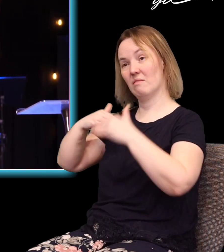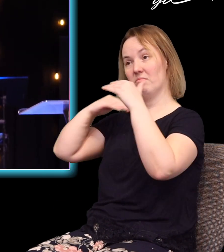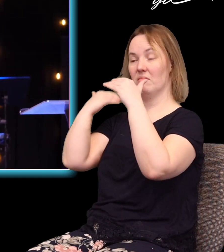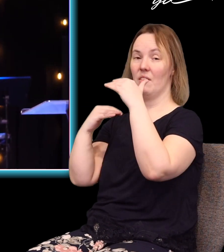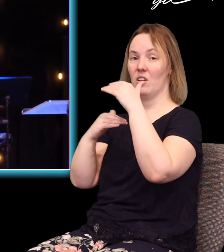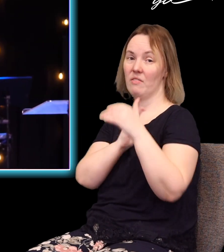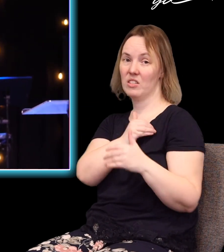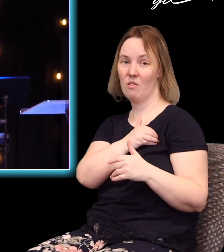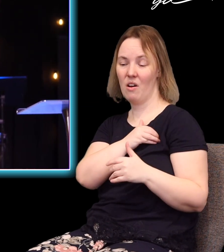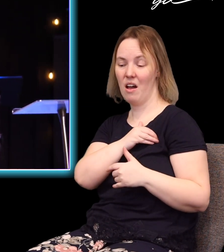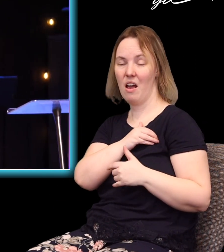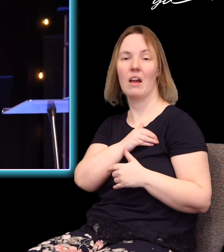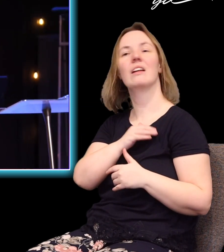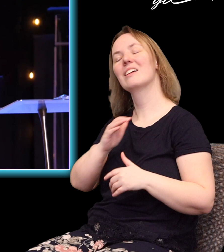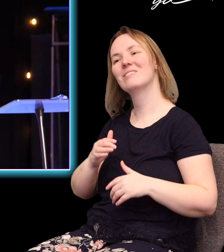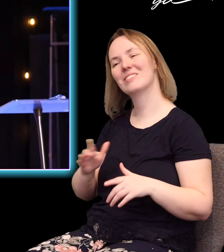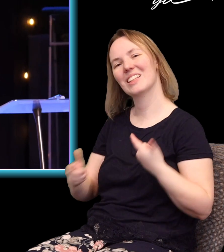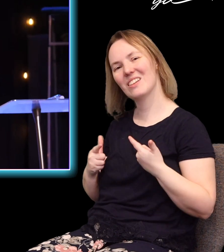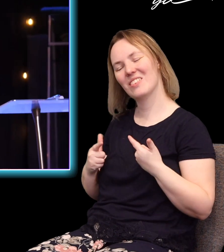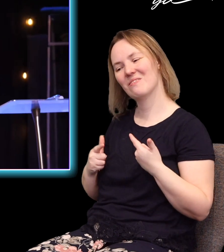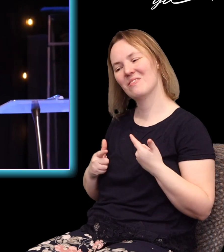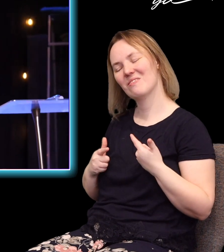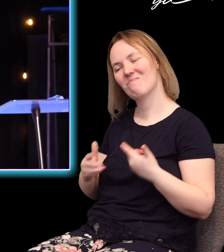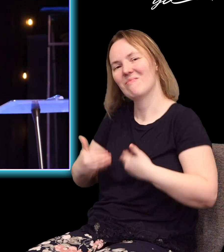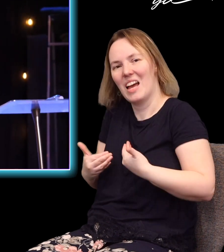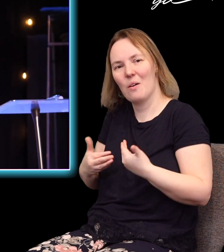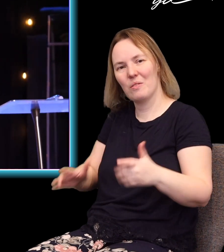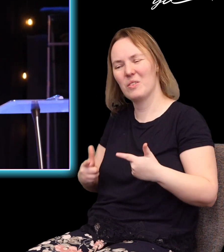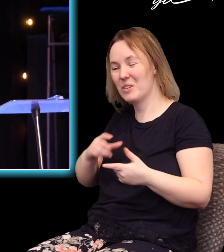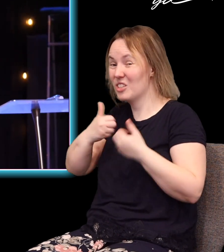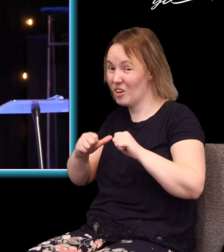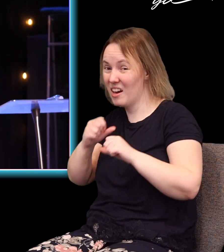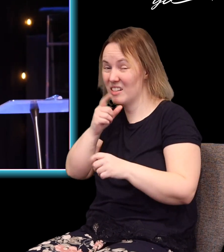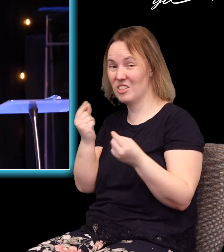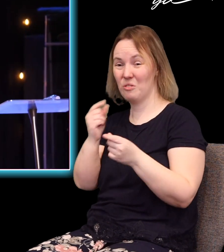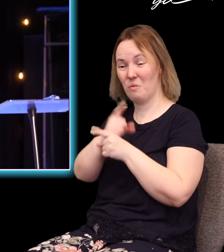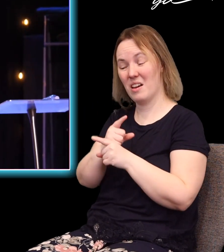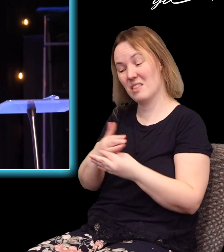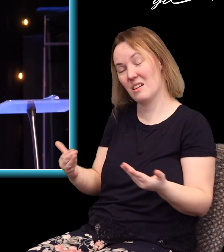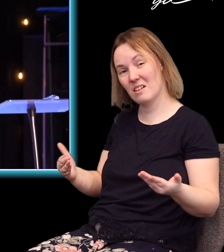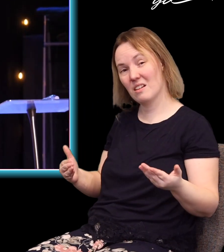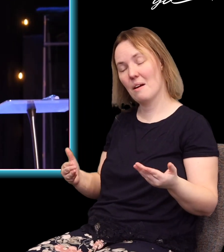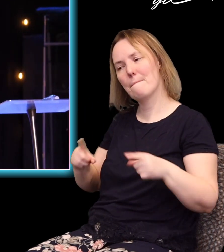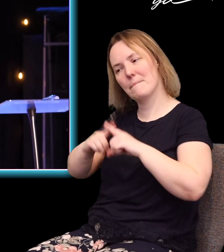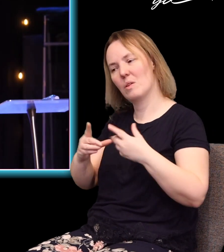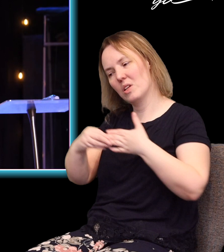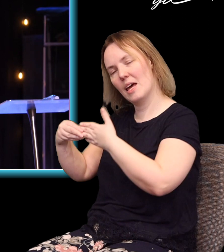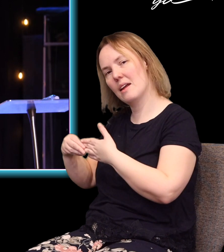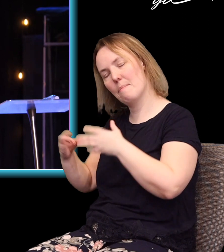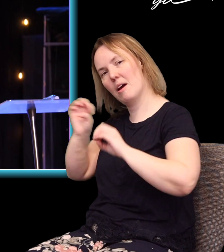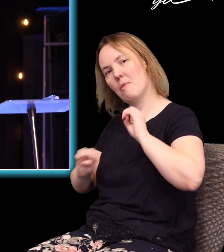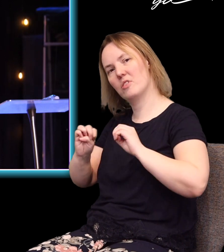soul. We live according to how we feel. I mean, we want to do the right thing, we try to do the right thing, but we're led a lot of times by our